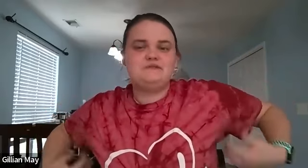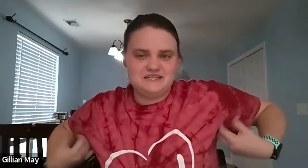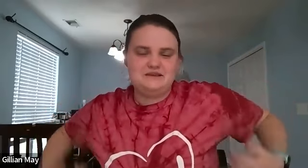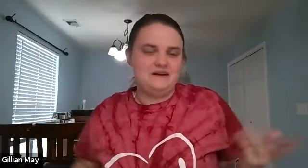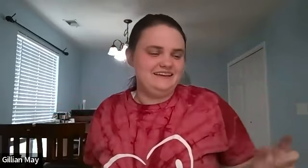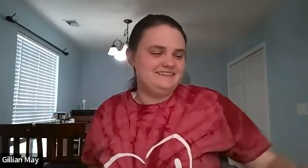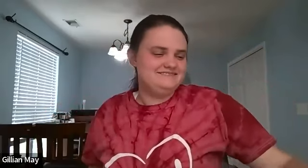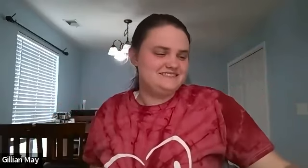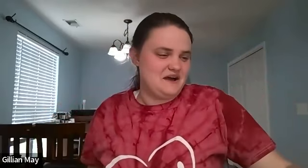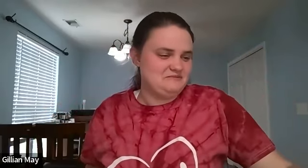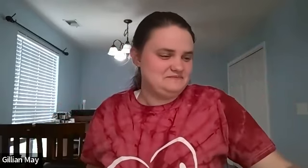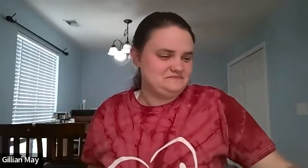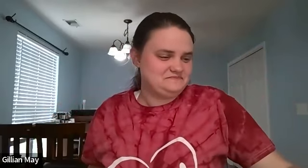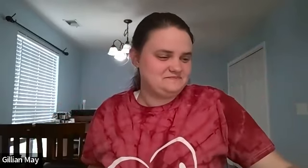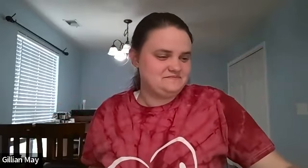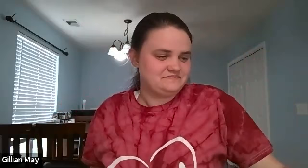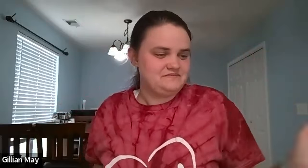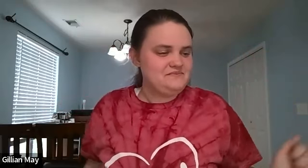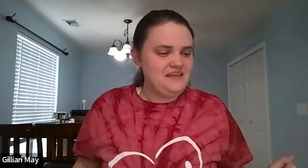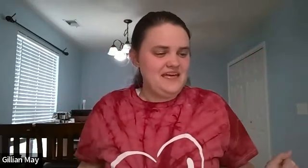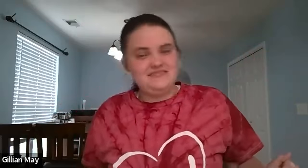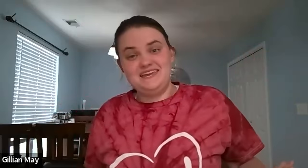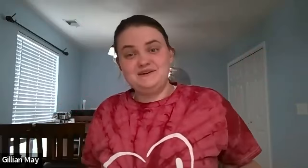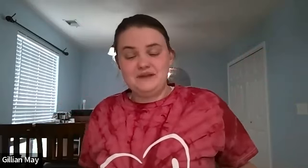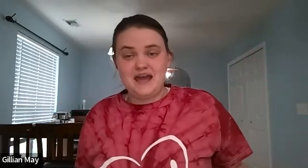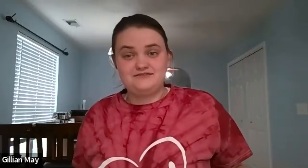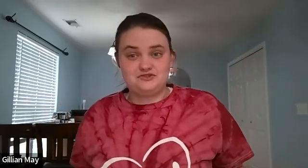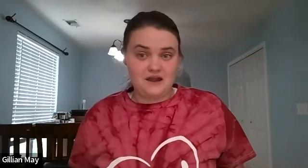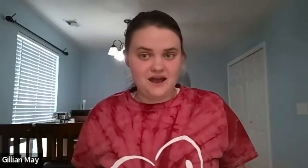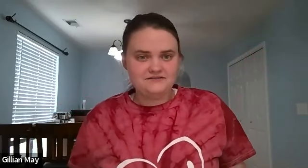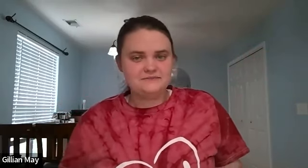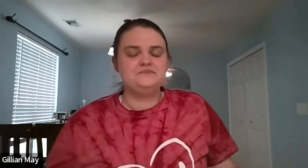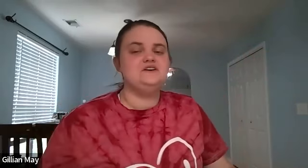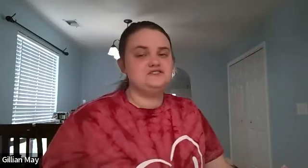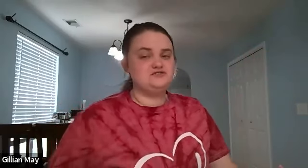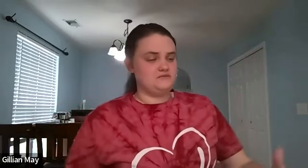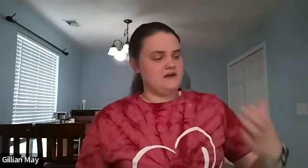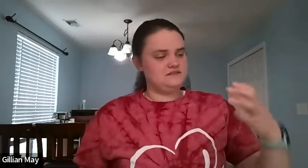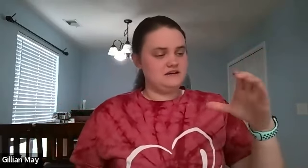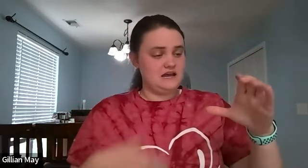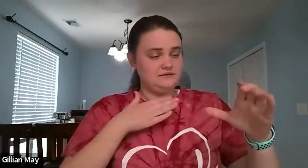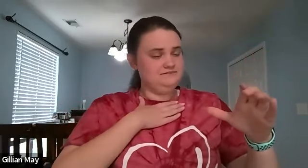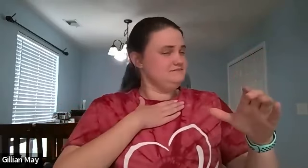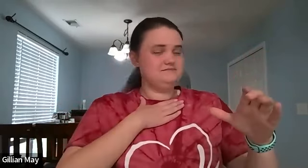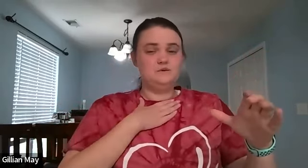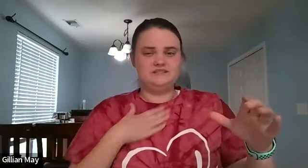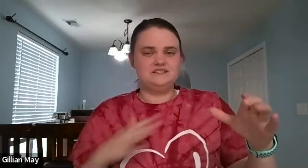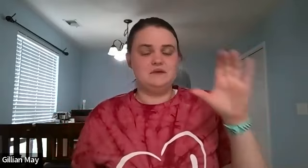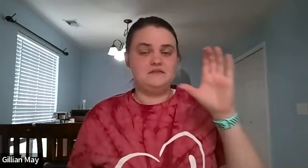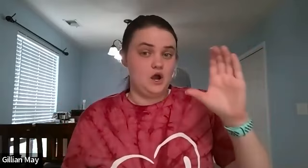pretend to be a monkey. So then we have giraffe. So giraffe is going to have oh, excuse me, that